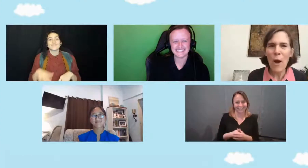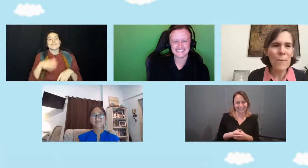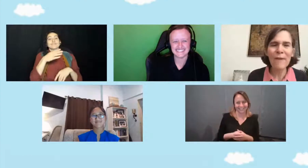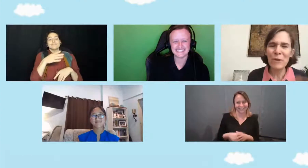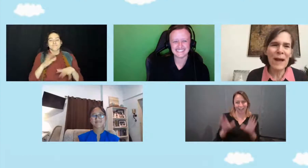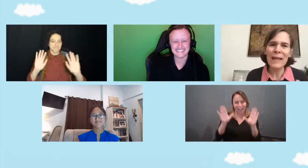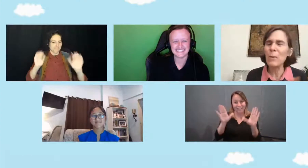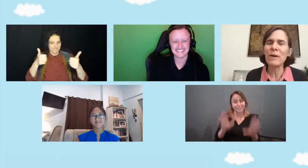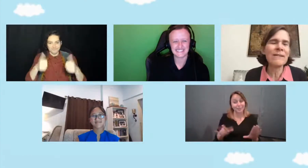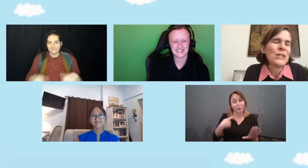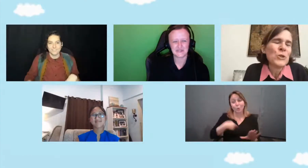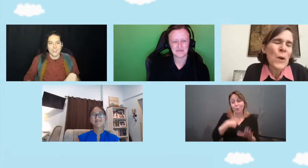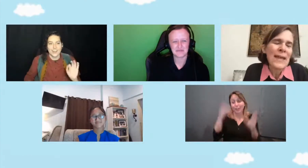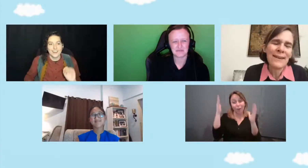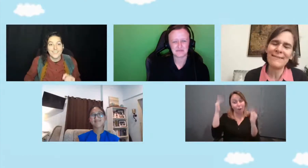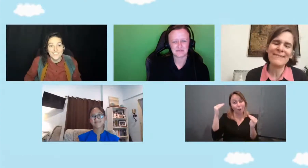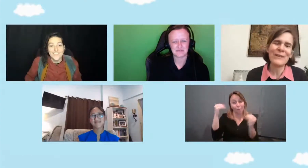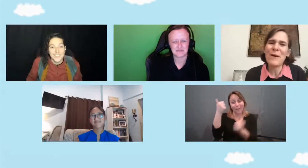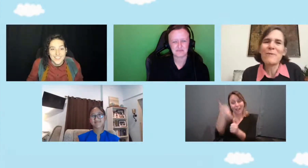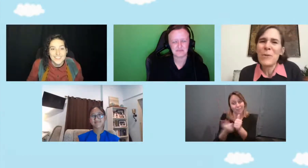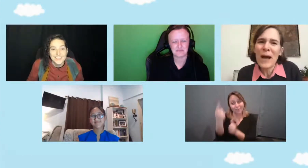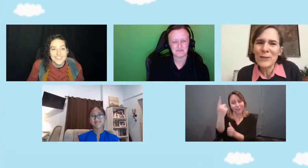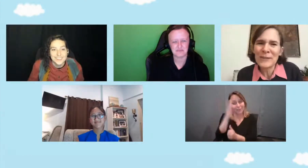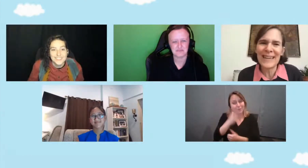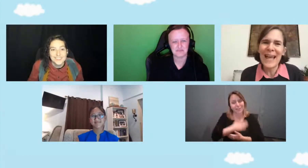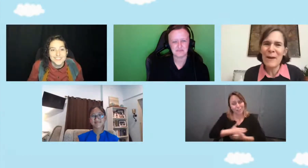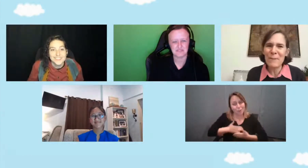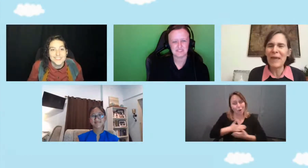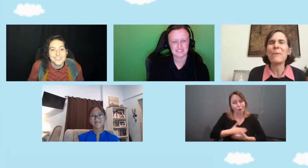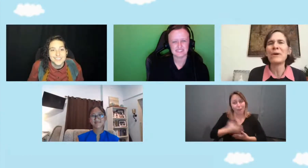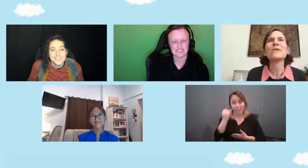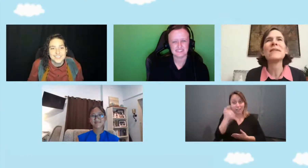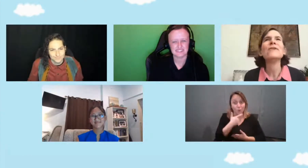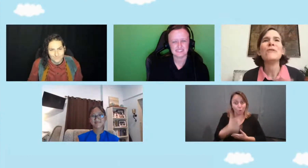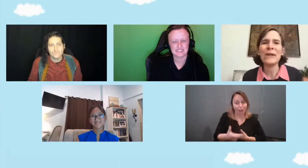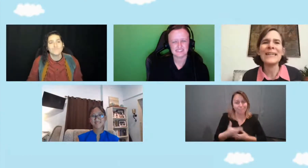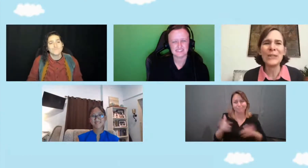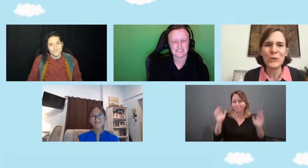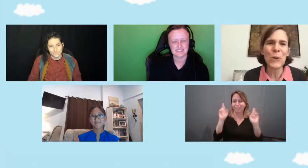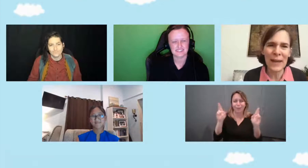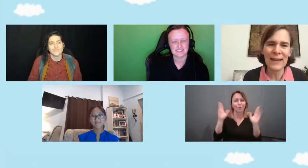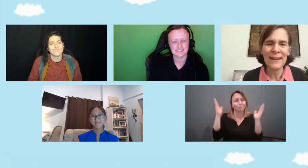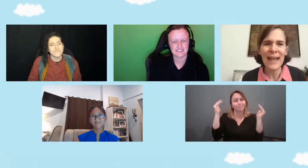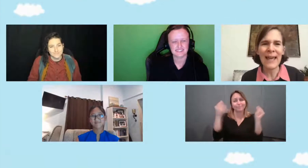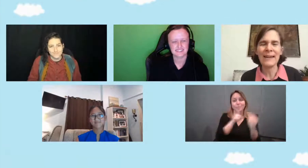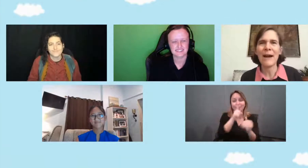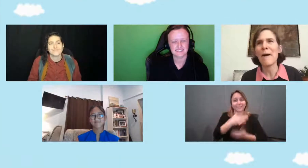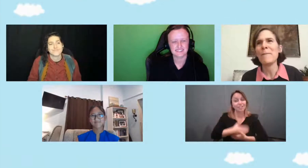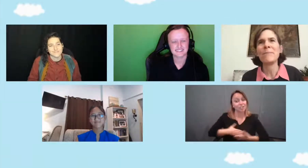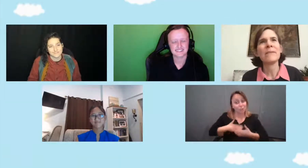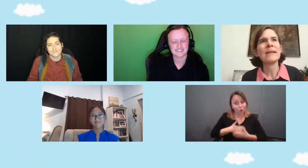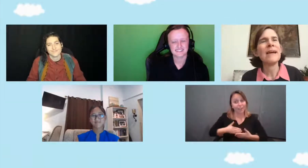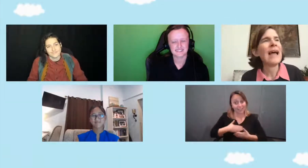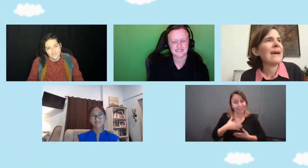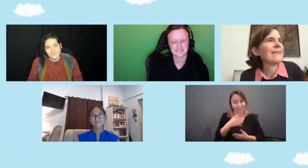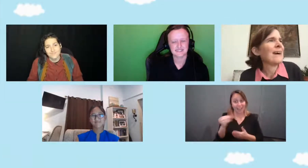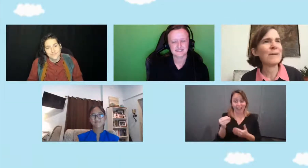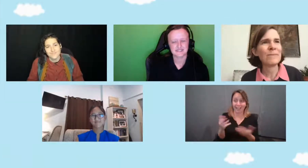Awesome. We hope everybody will enjoy it. Whoever watches it, I hope they will really enjoy it. And